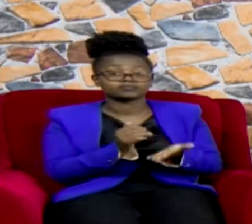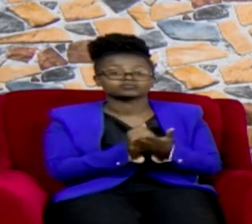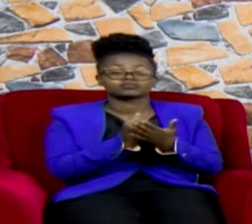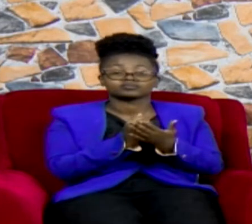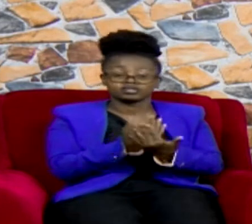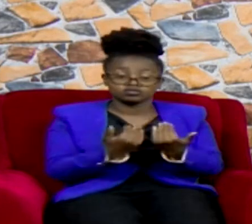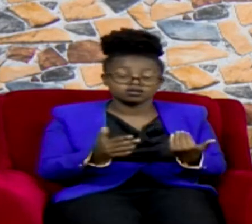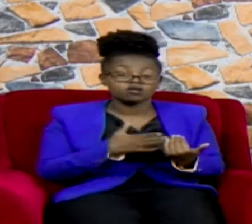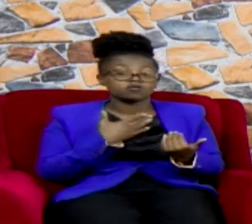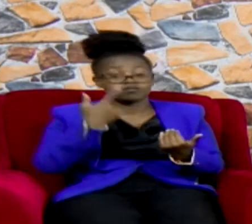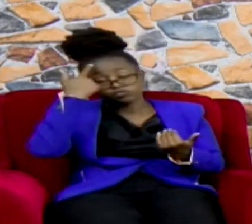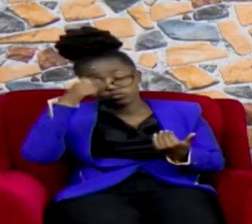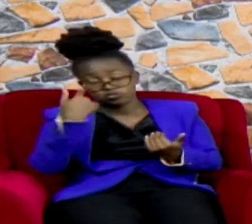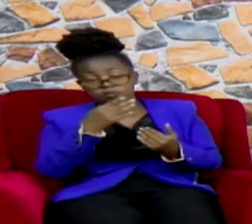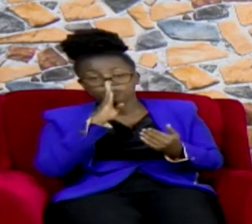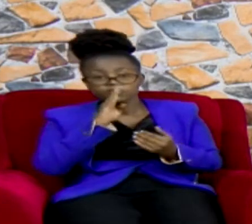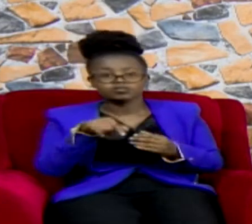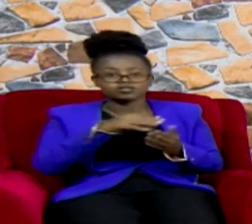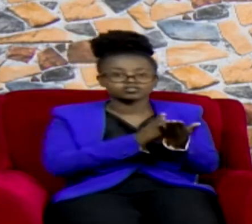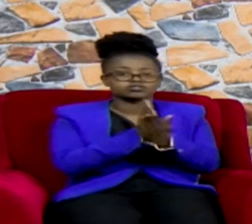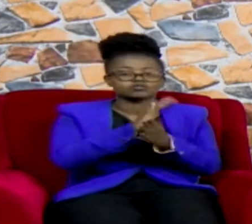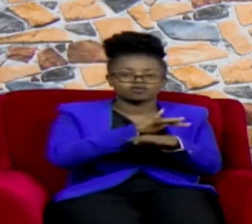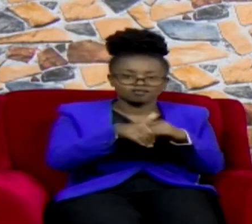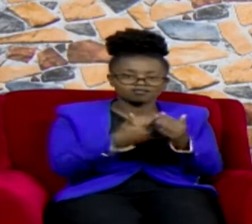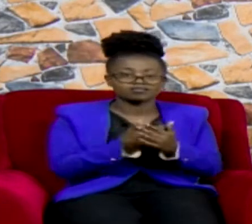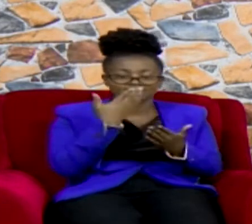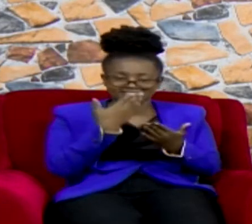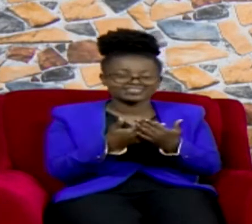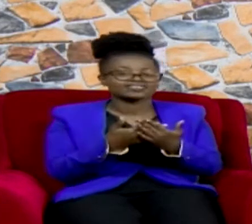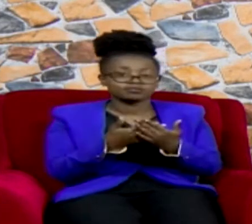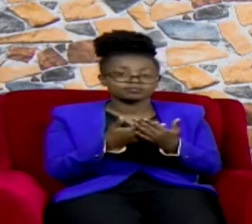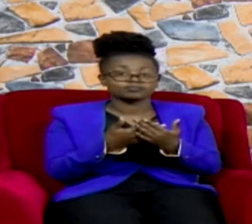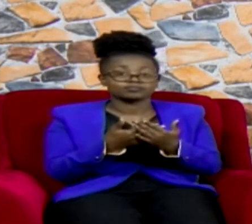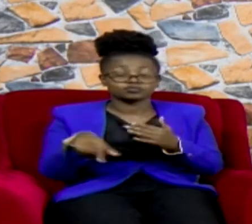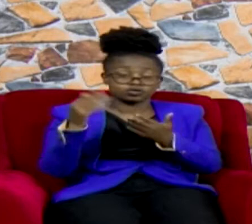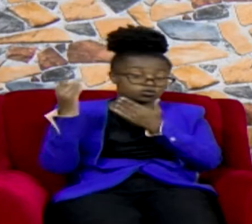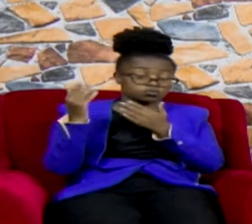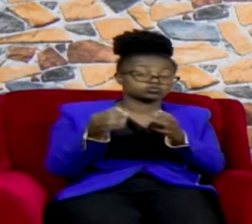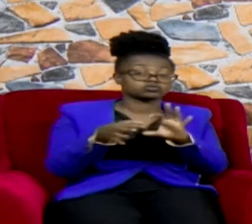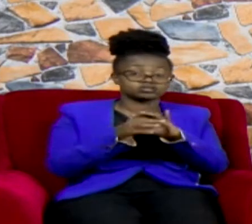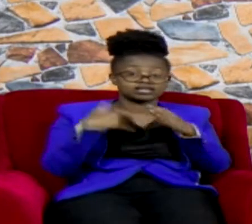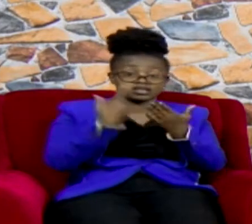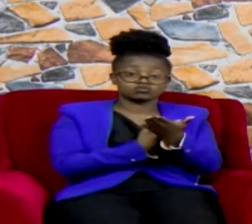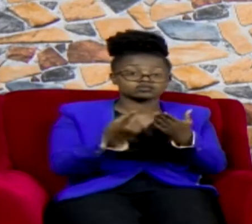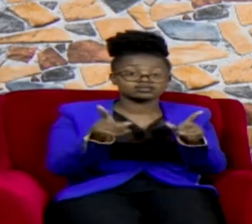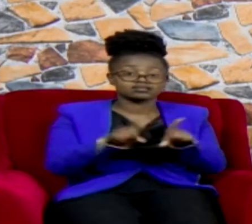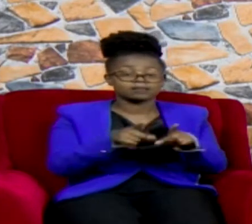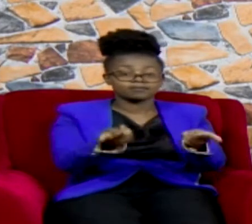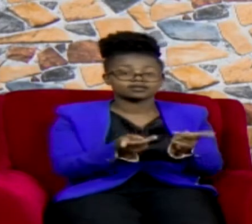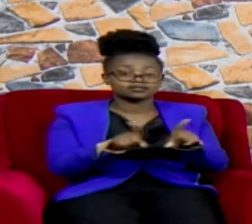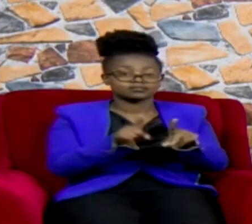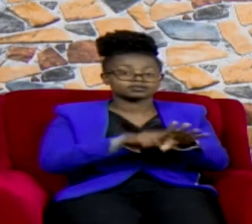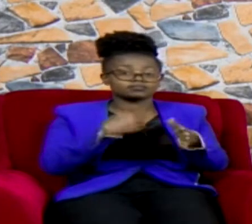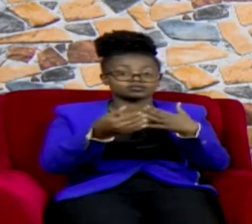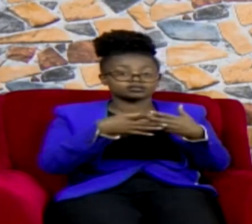our children. So for those who've been with us throughout the entire episode, we want to say thank you, and we hope you'll join us next week, same place, same time here